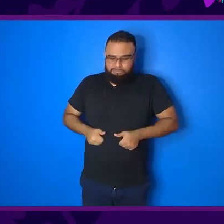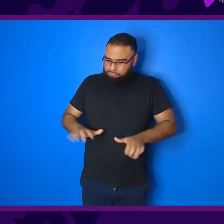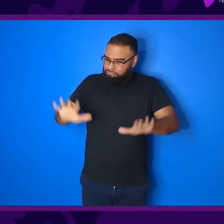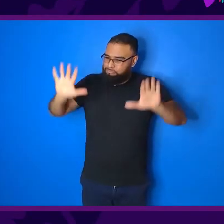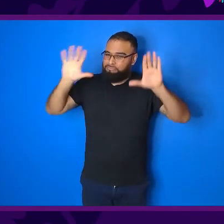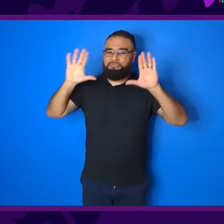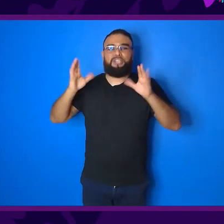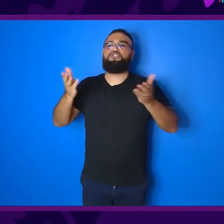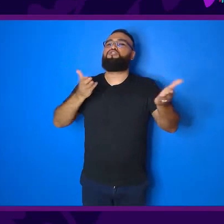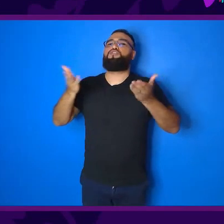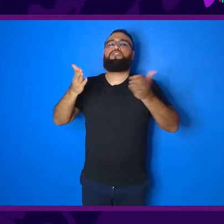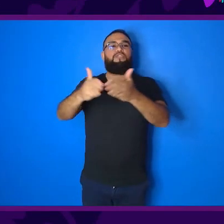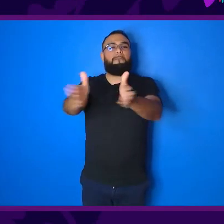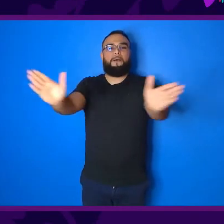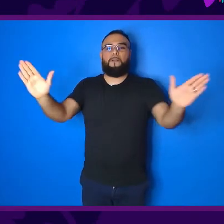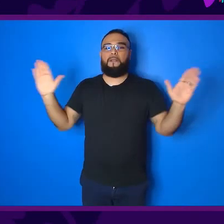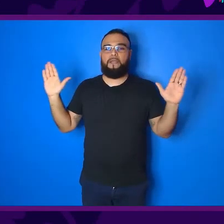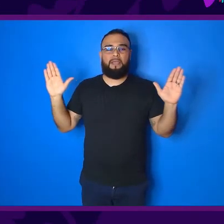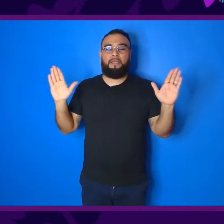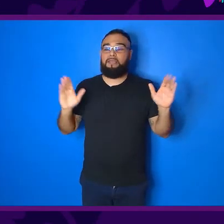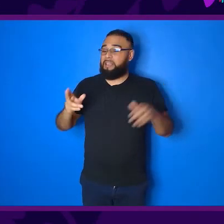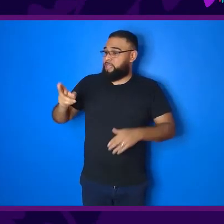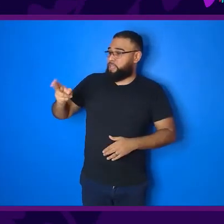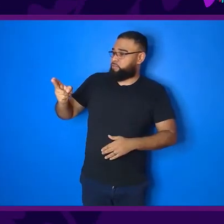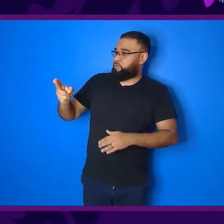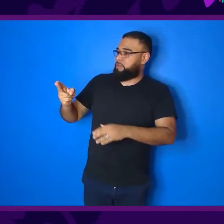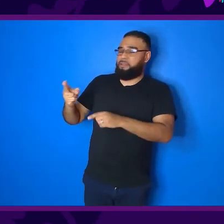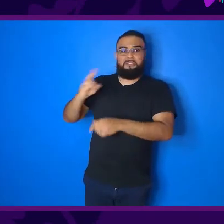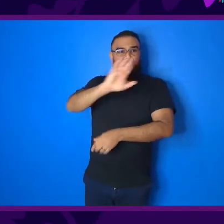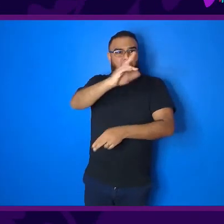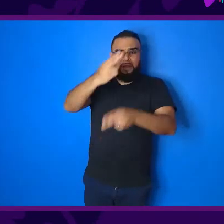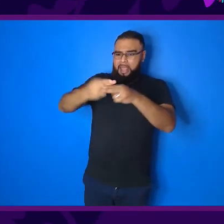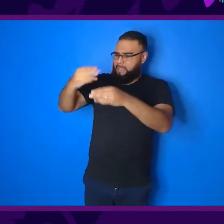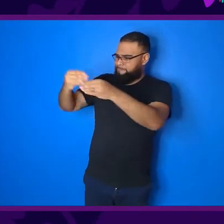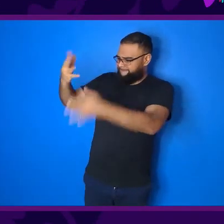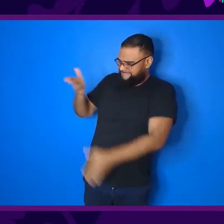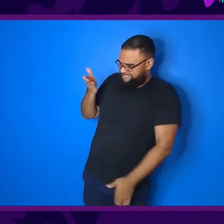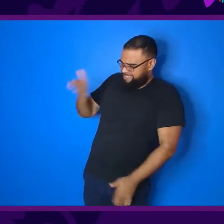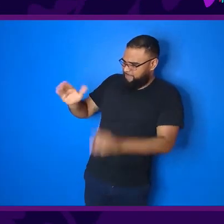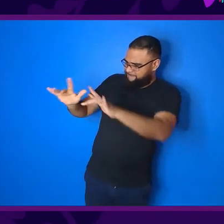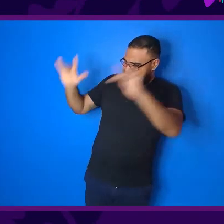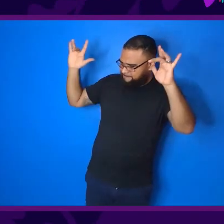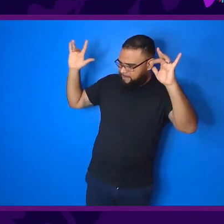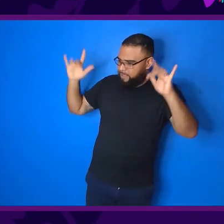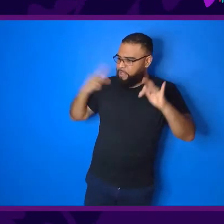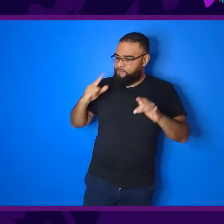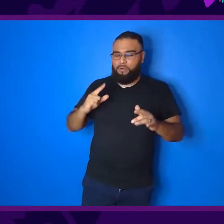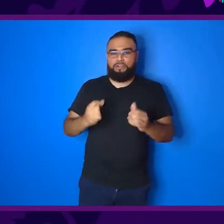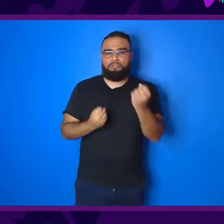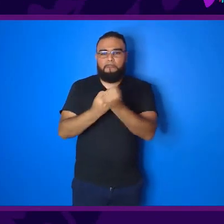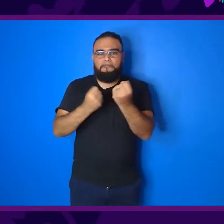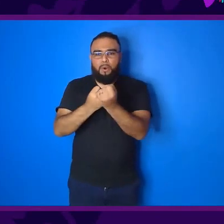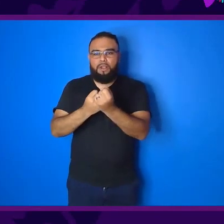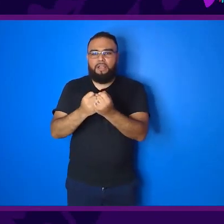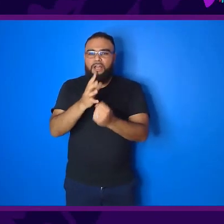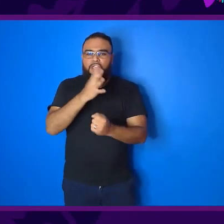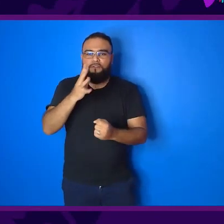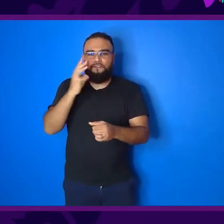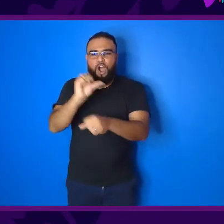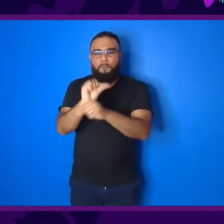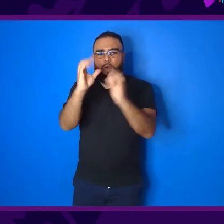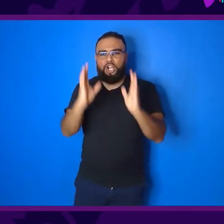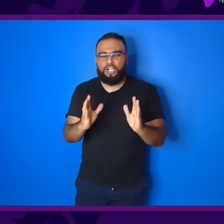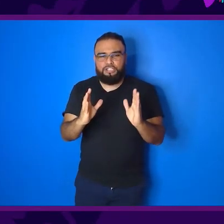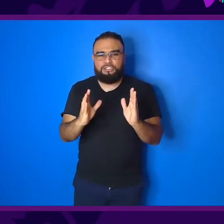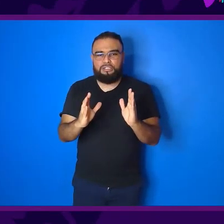your instrumental role in forming the Farm Workers Union. Your Medal of Freedom is well deserved. The force is strong with